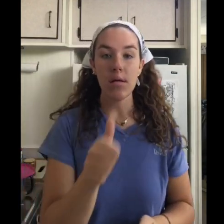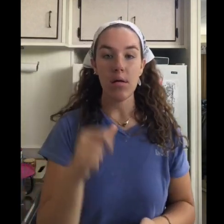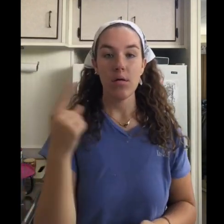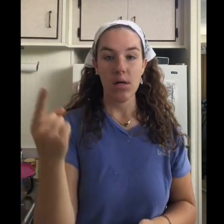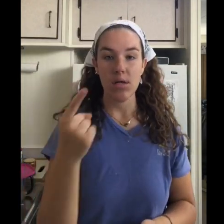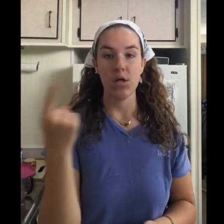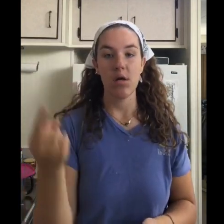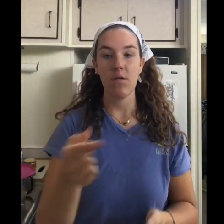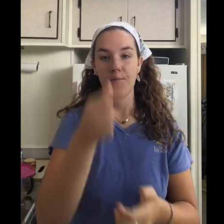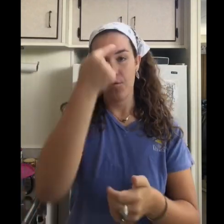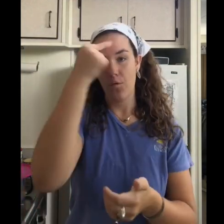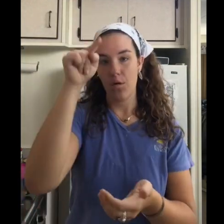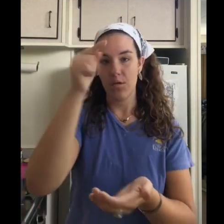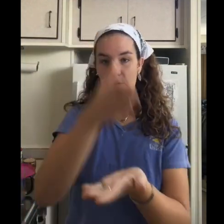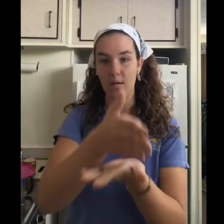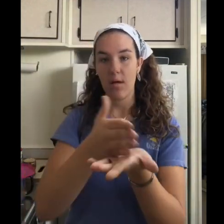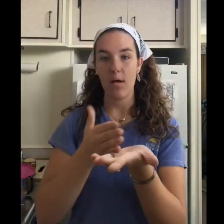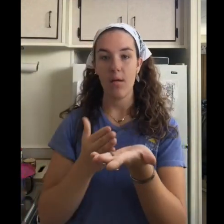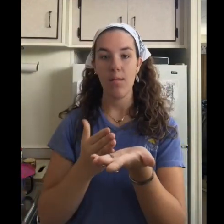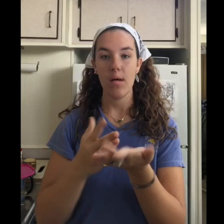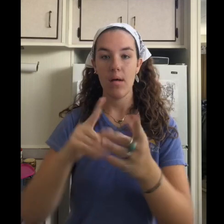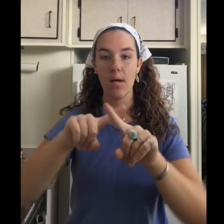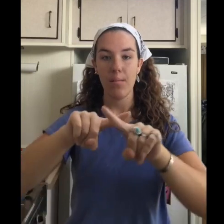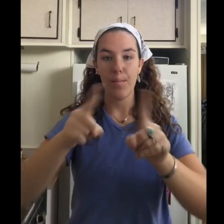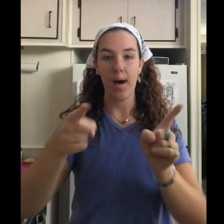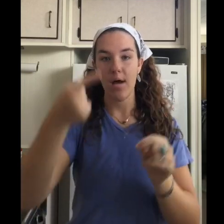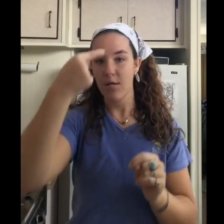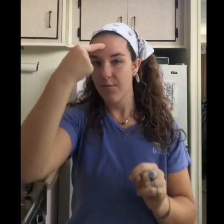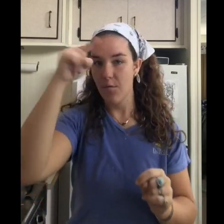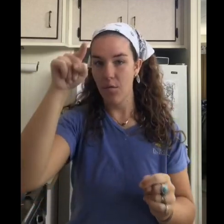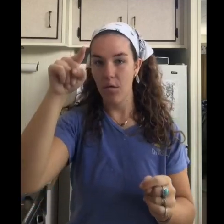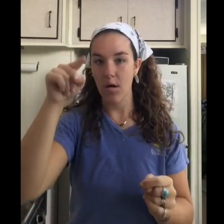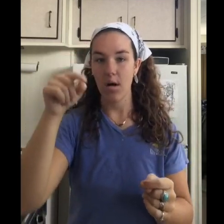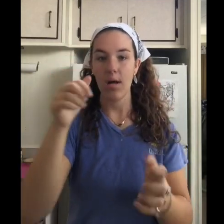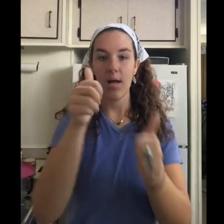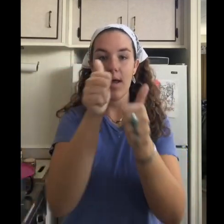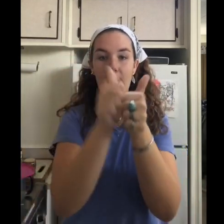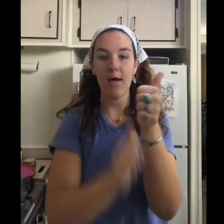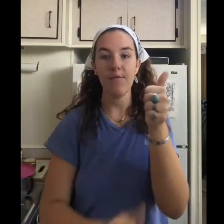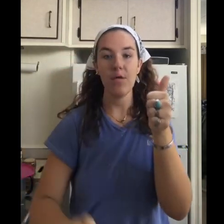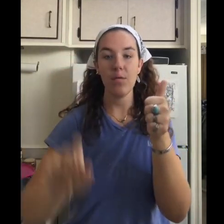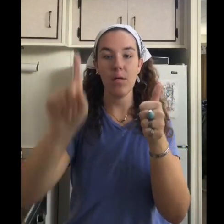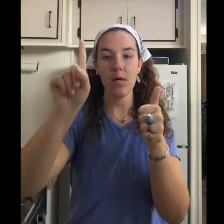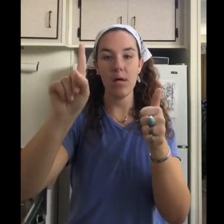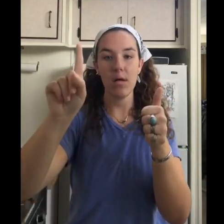No, not just for some, but for everyone.